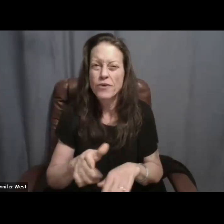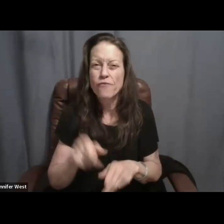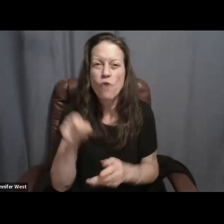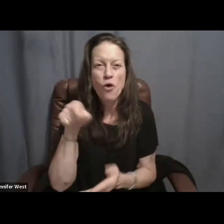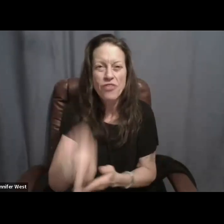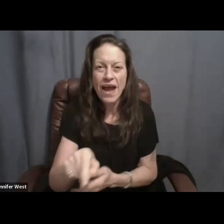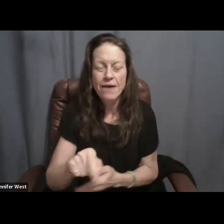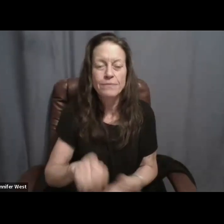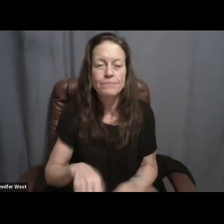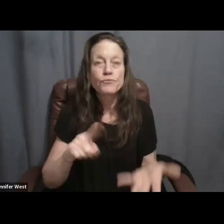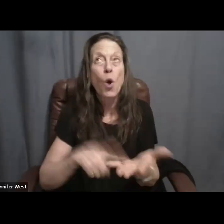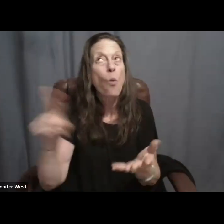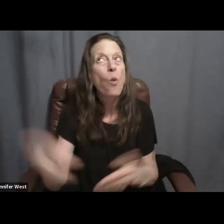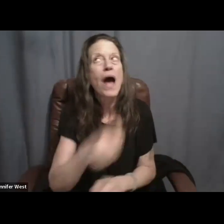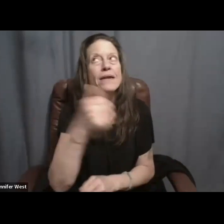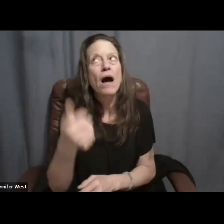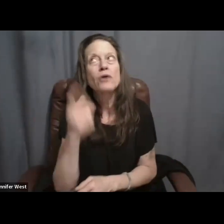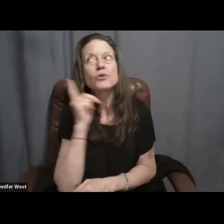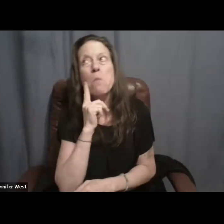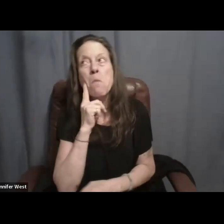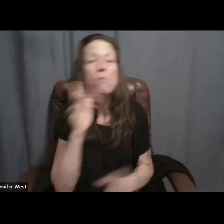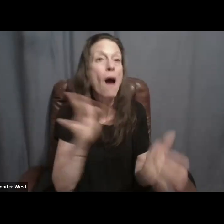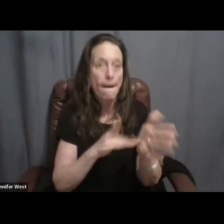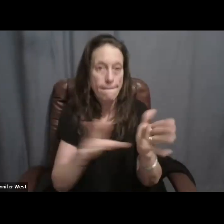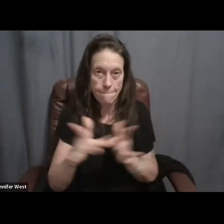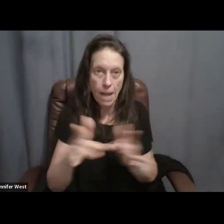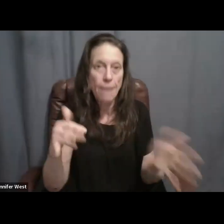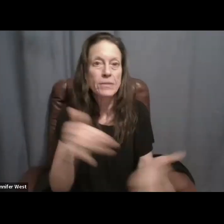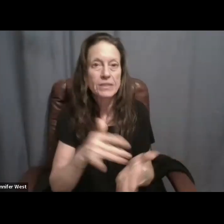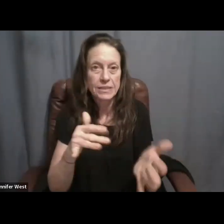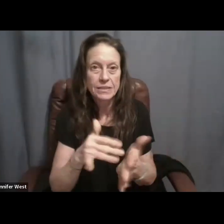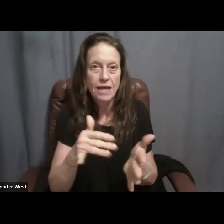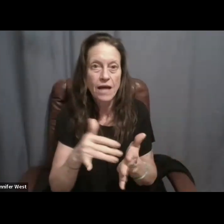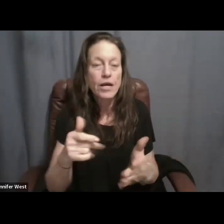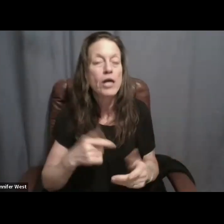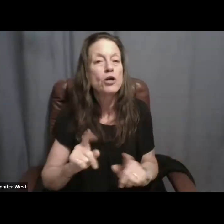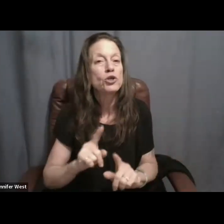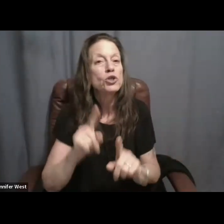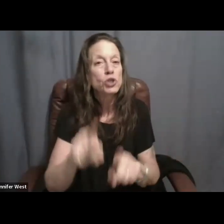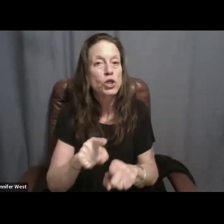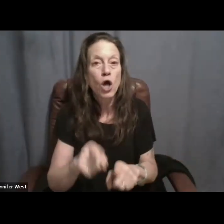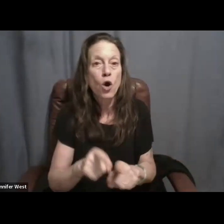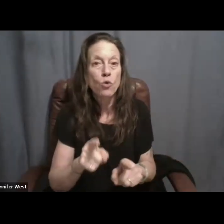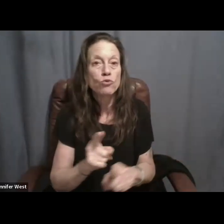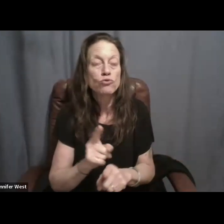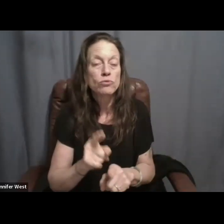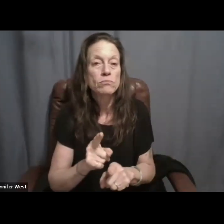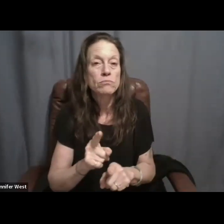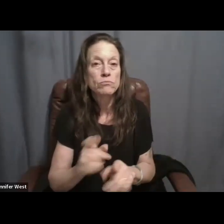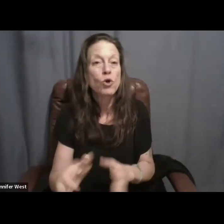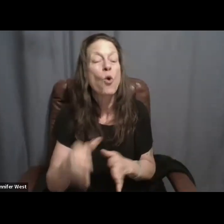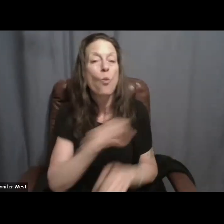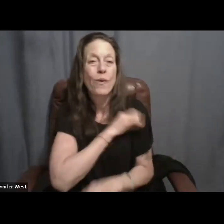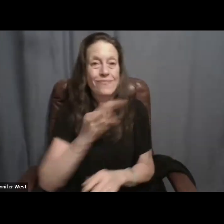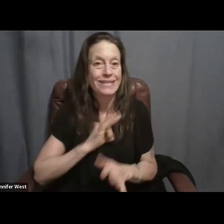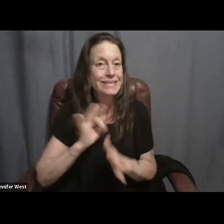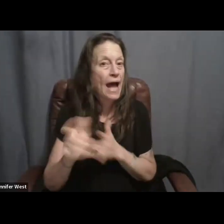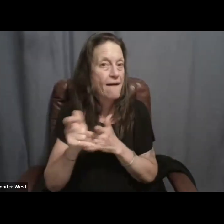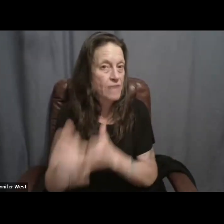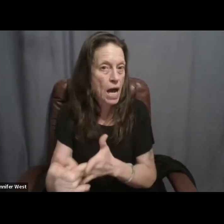do? She has a Bible study that she goes to on her with staff. They have